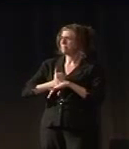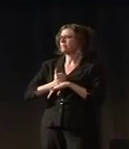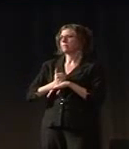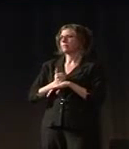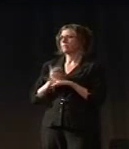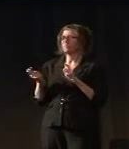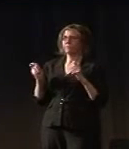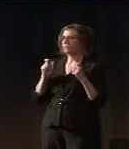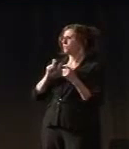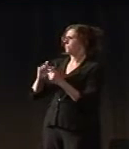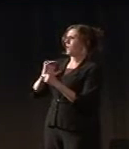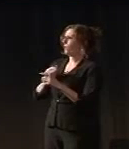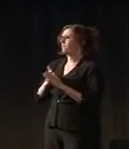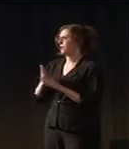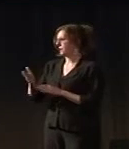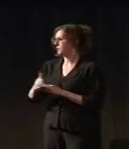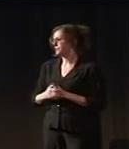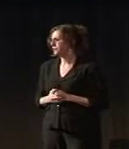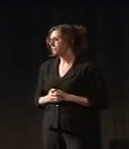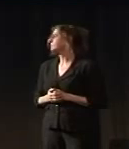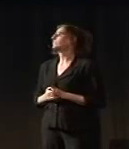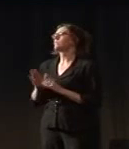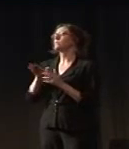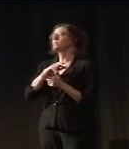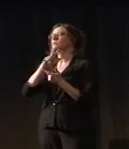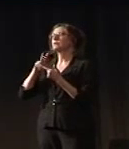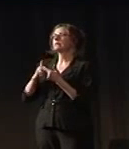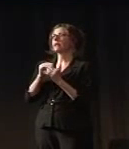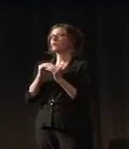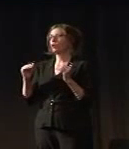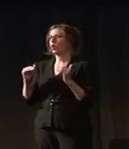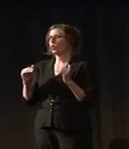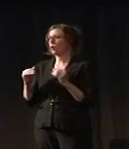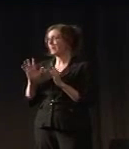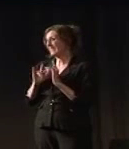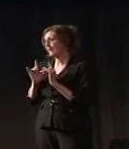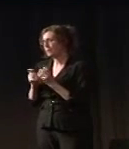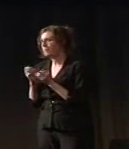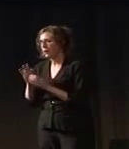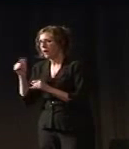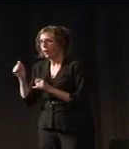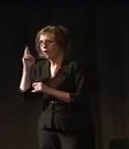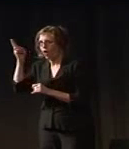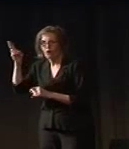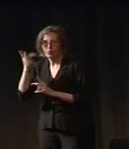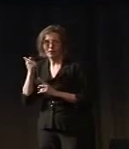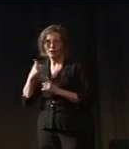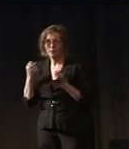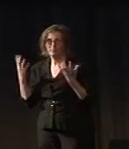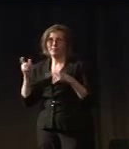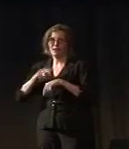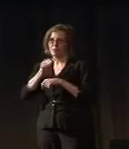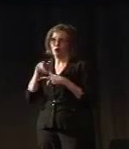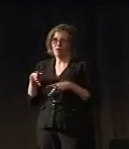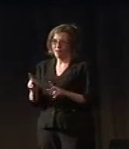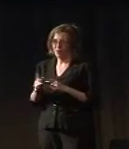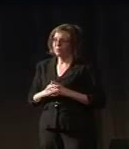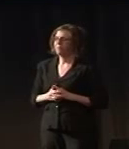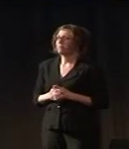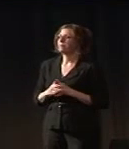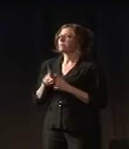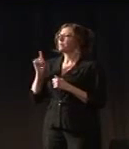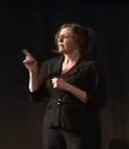recast the field. At the end of the second row, skipping many honors in the interest of time, Professor Latour was named to